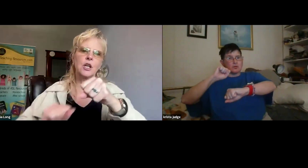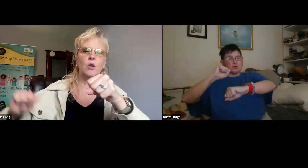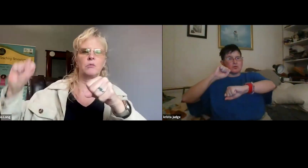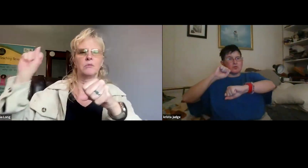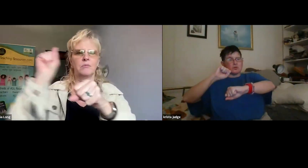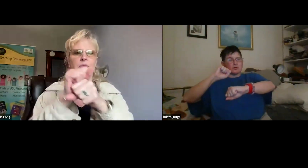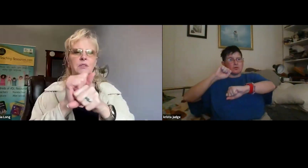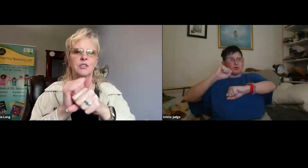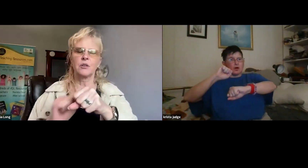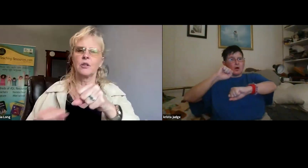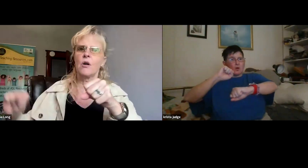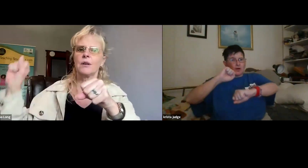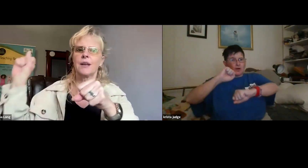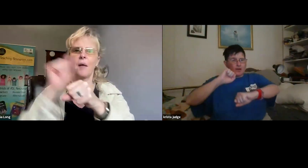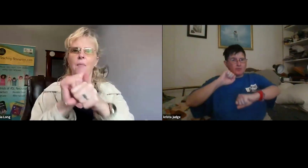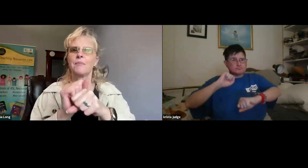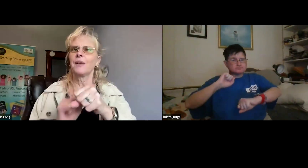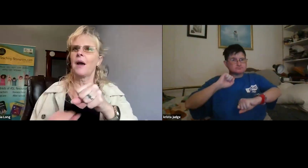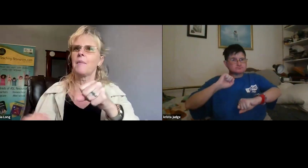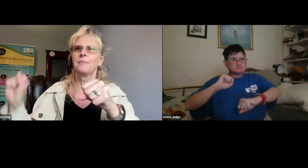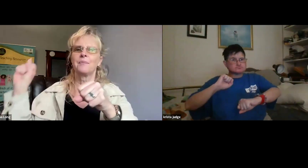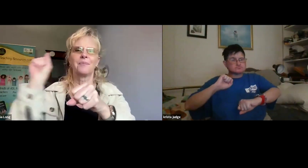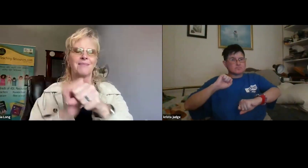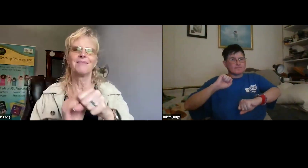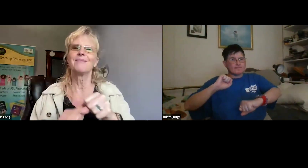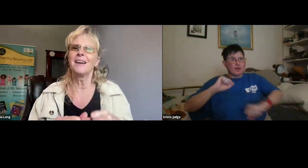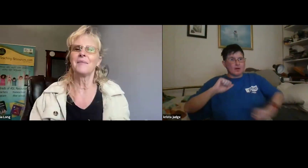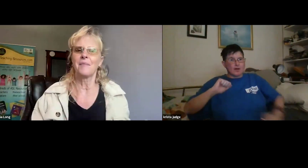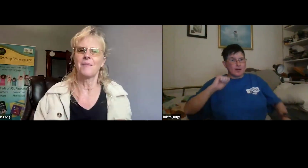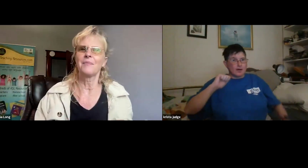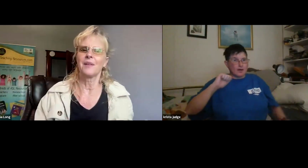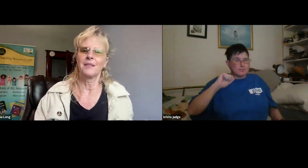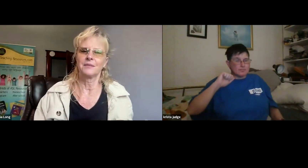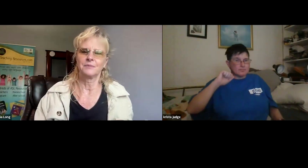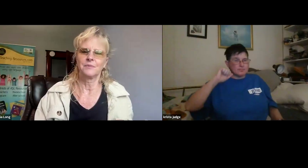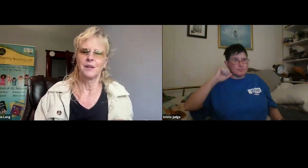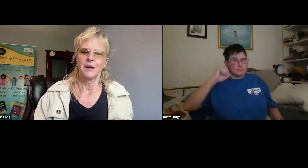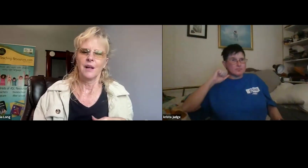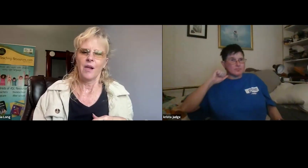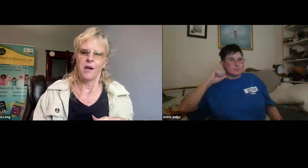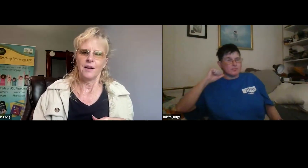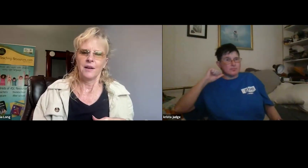it slow. So okay. Yeah. Yeah. Okay.